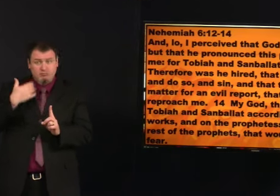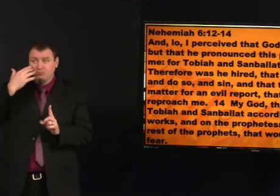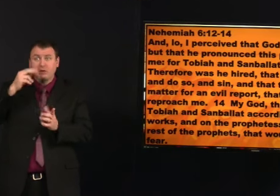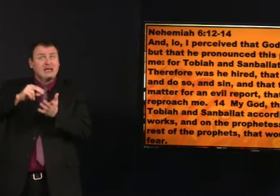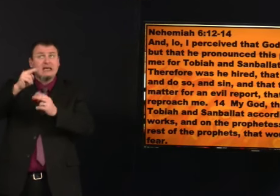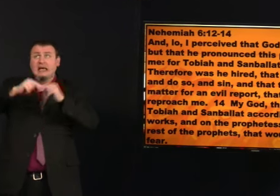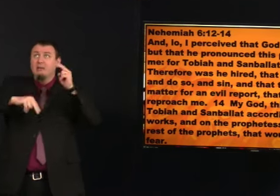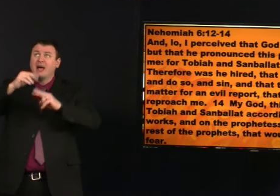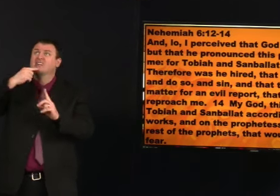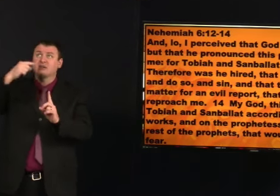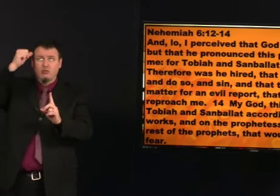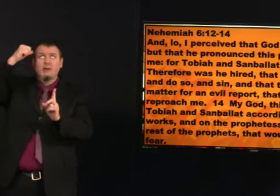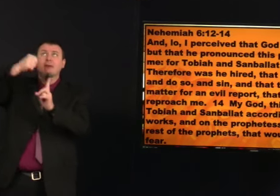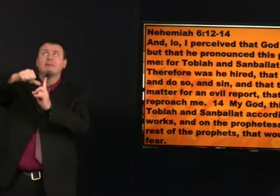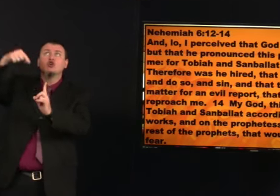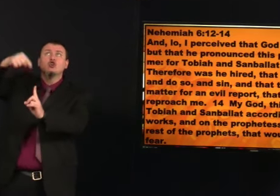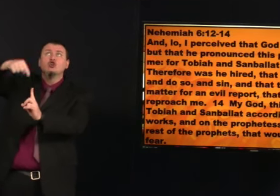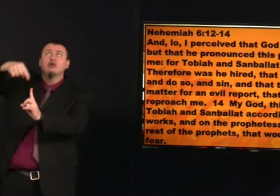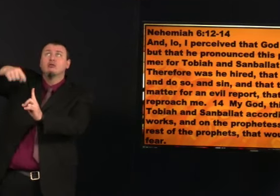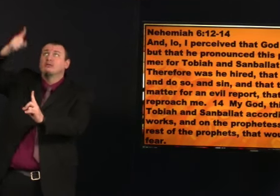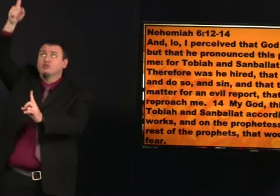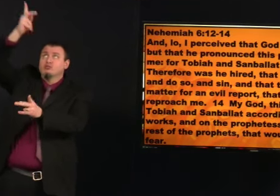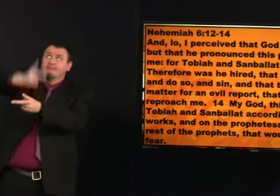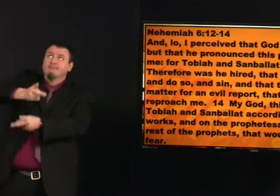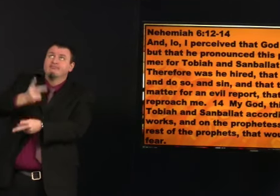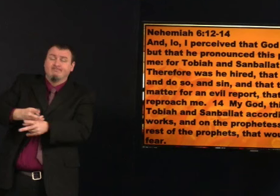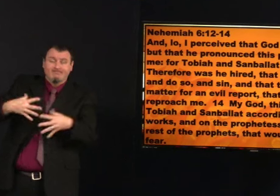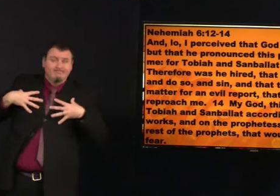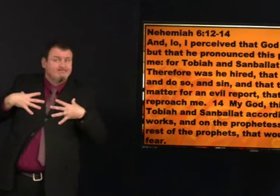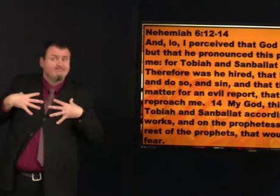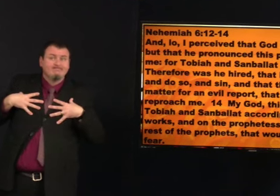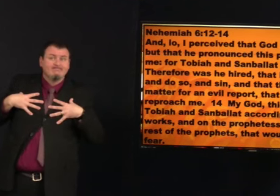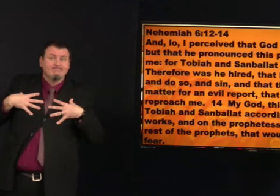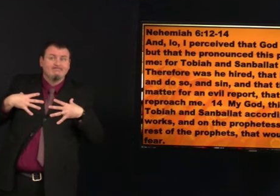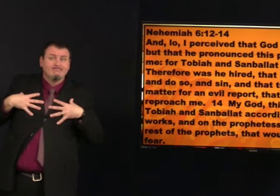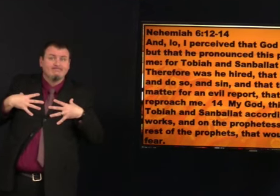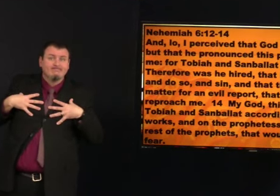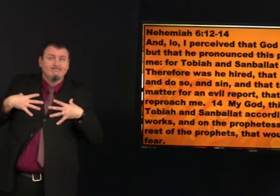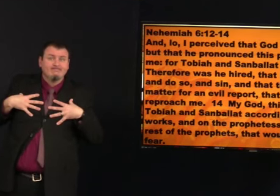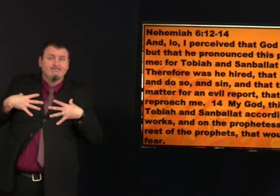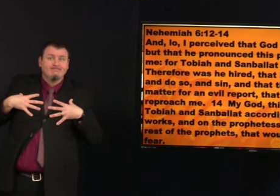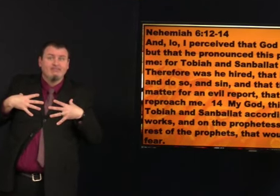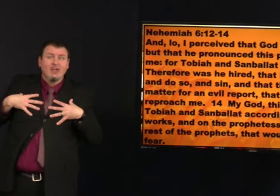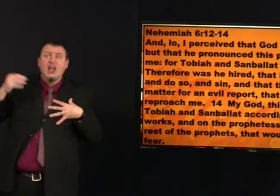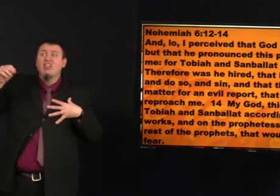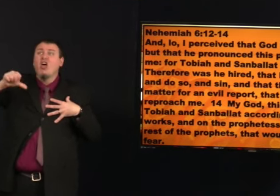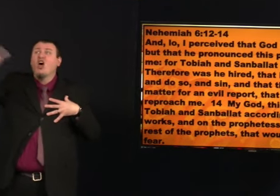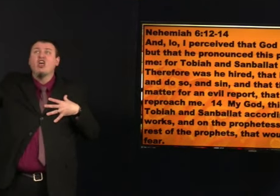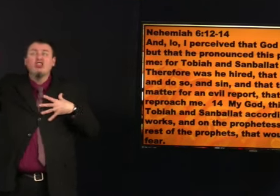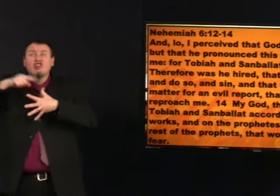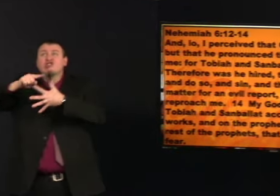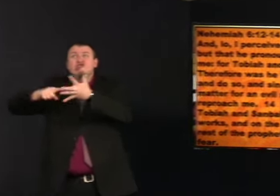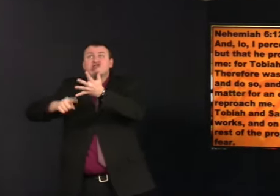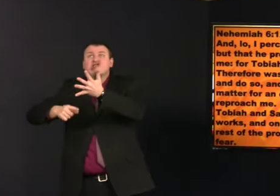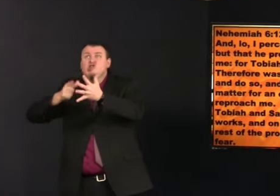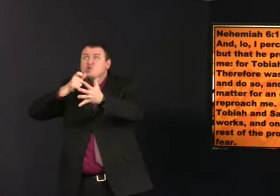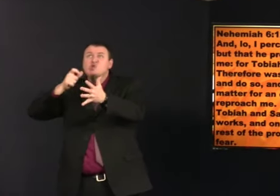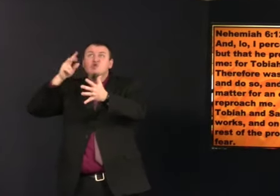is this woman? And Nehemiah says, remember her, remember God that you took care of her, or remember her and